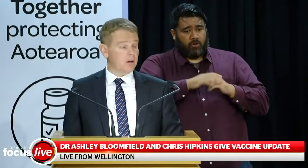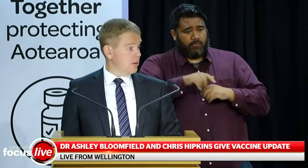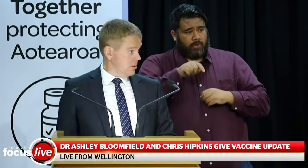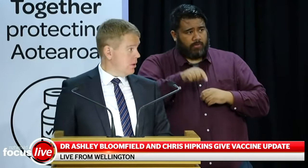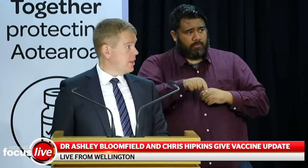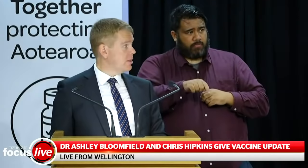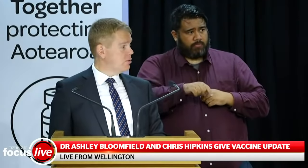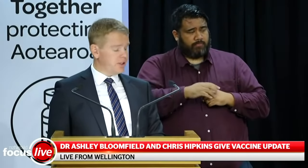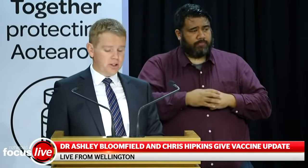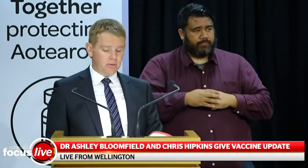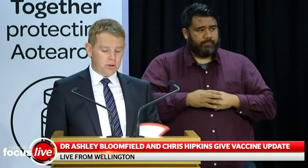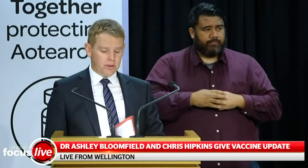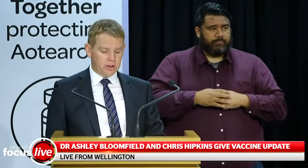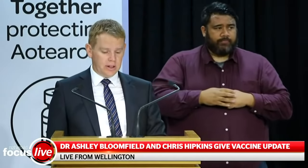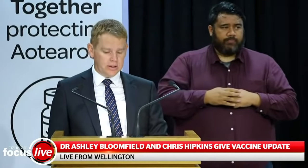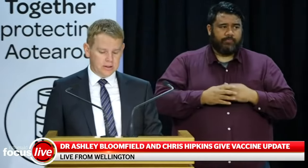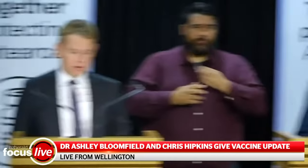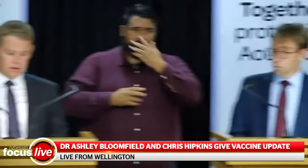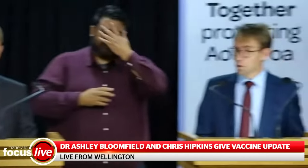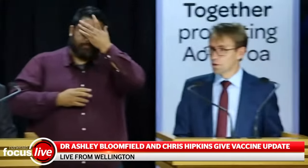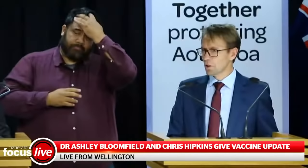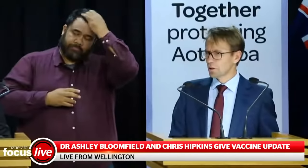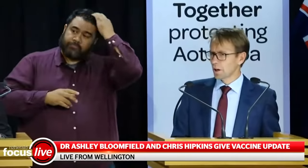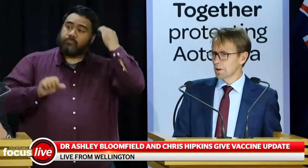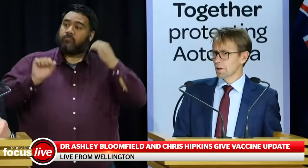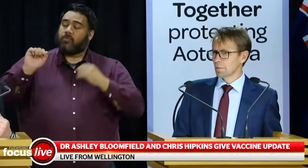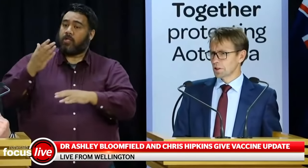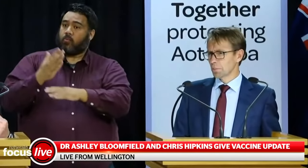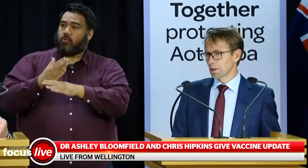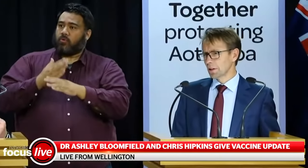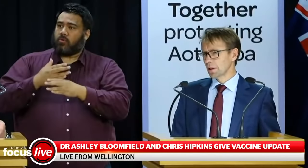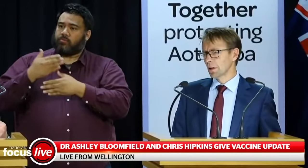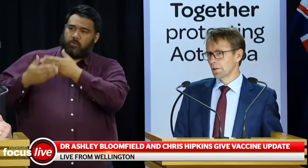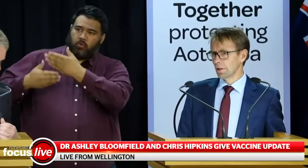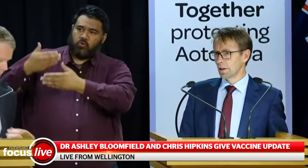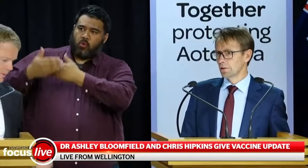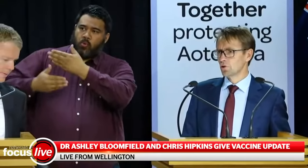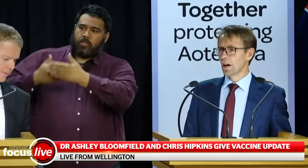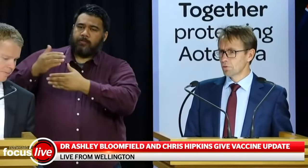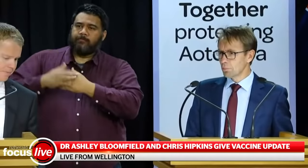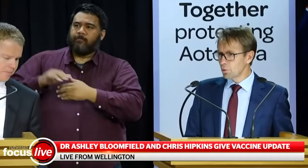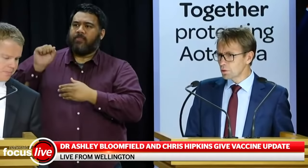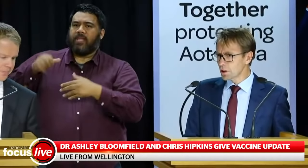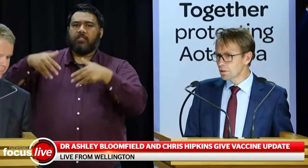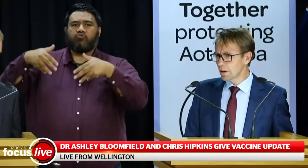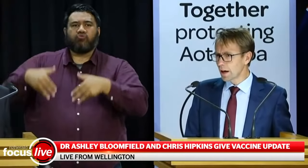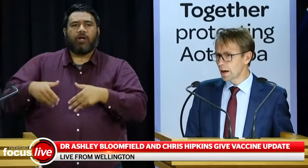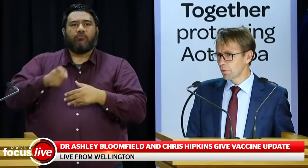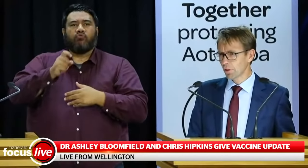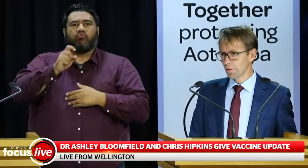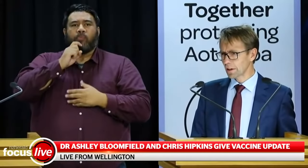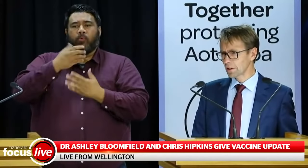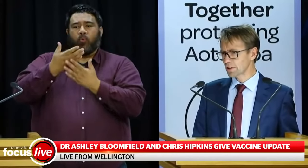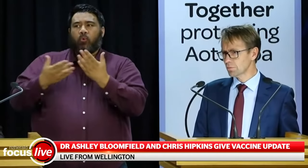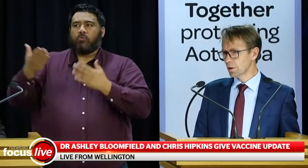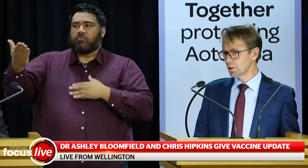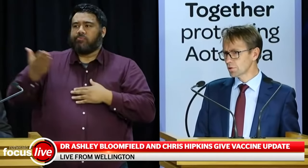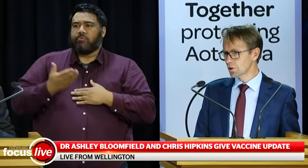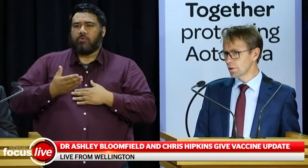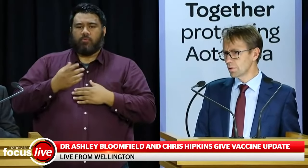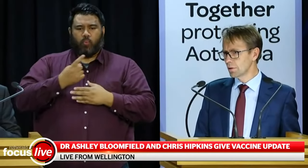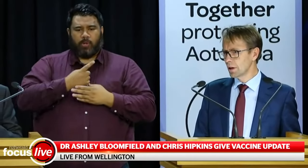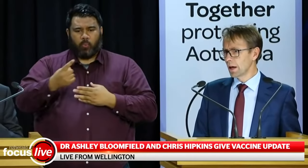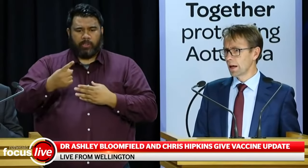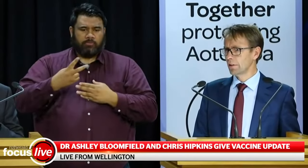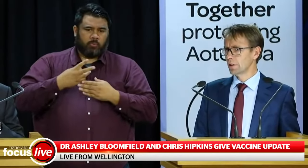in? I'll ask the Director General to comment. So that bit of work is ongoing. I'm expecting their draft report within the next week